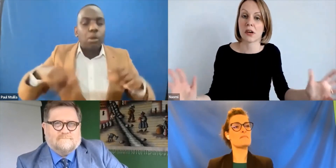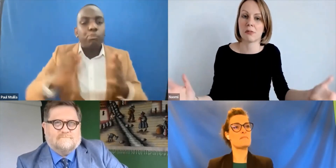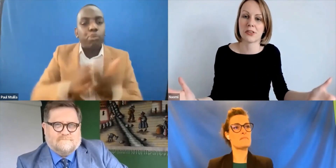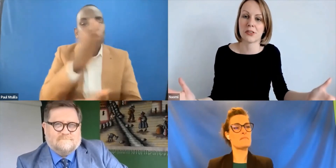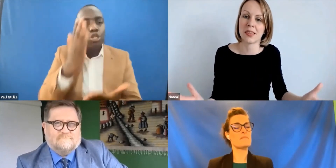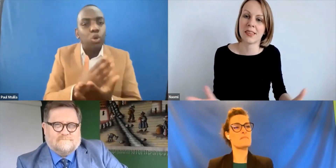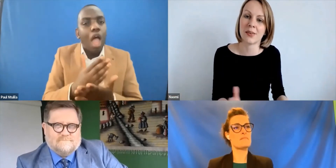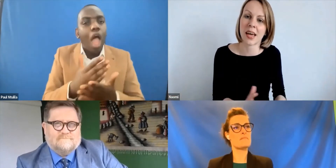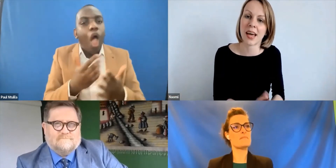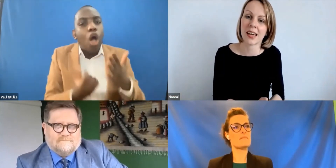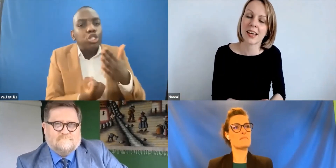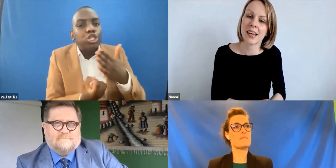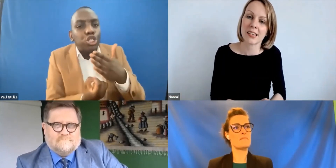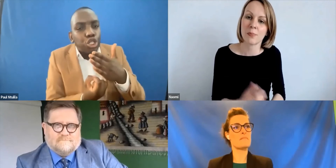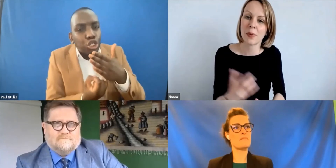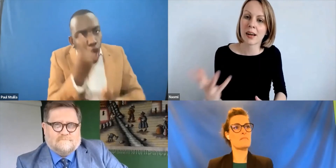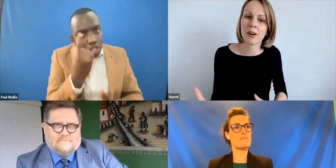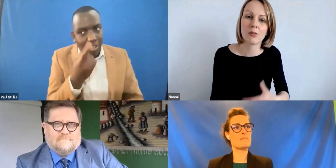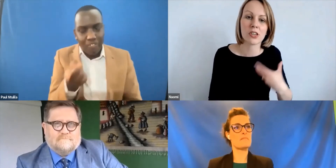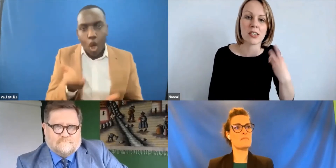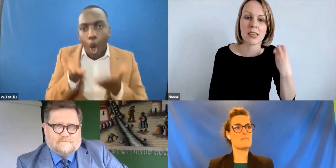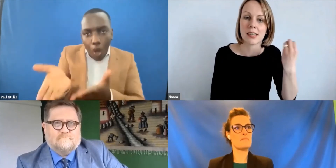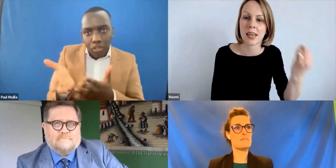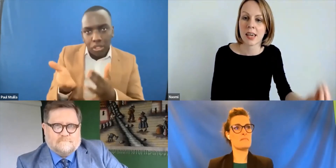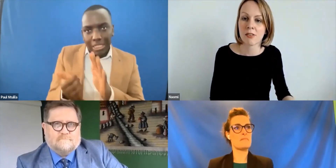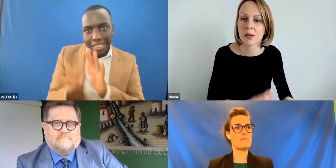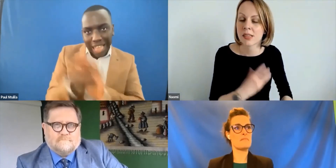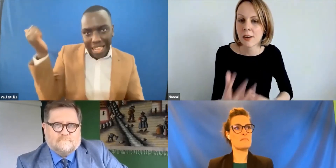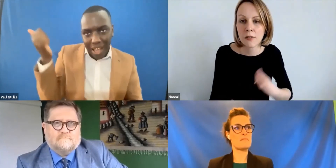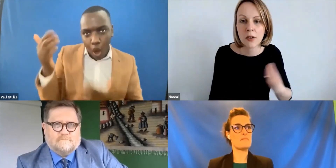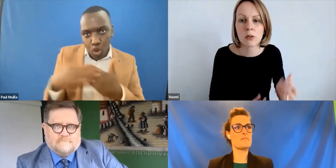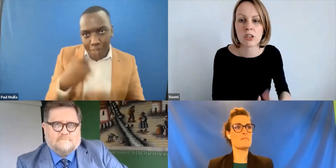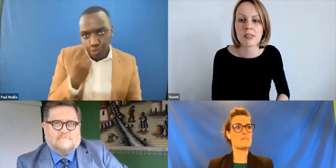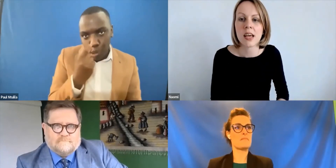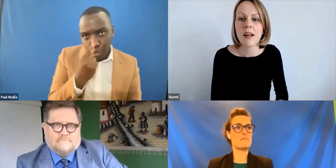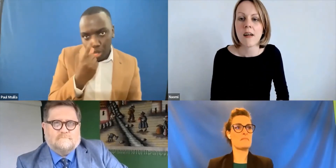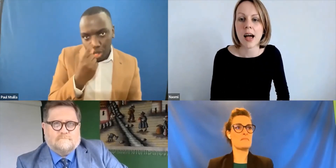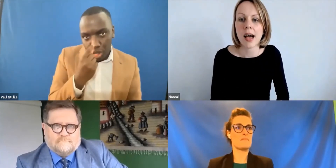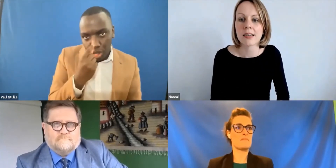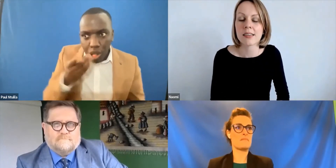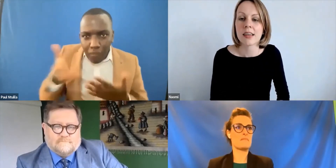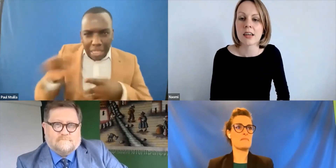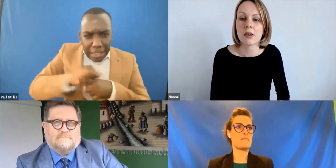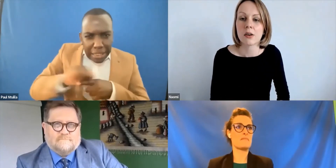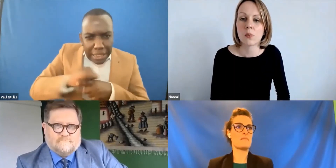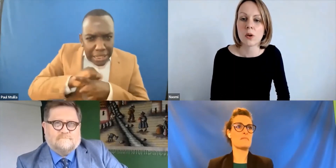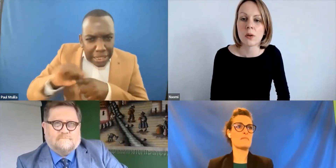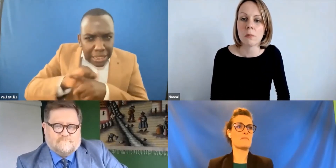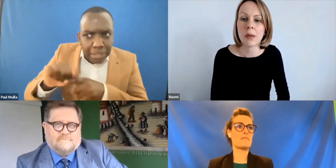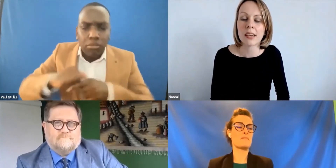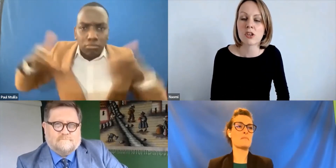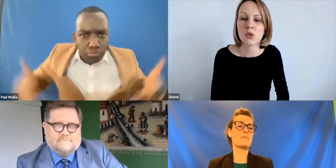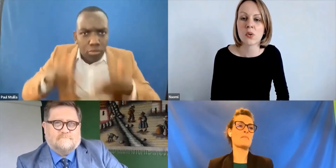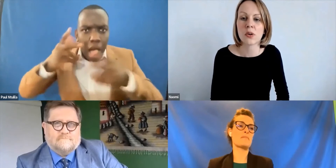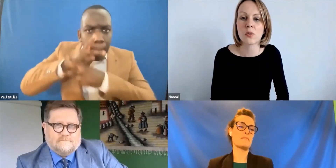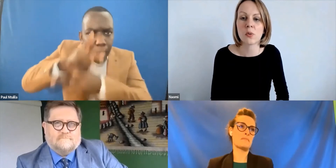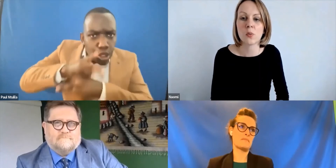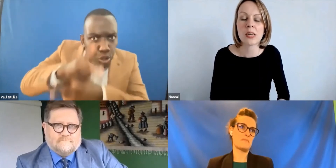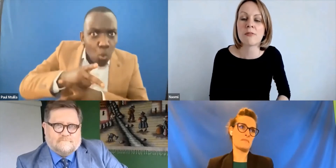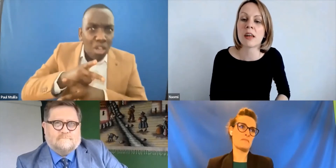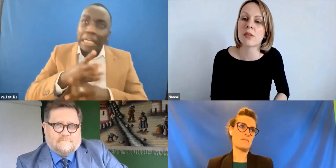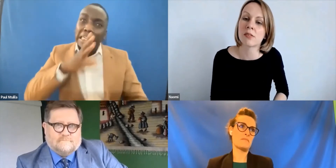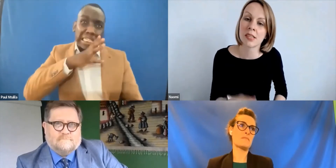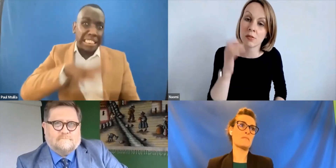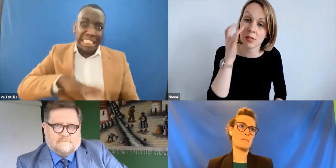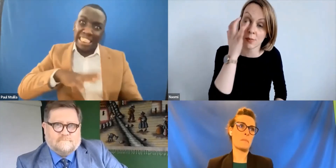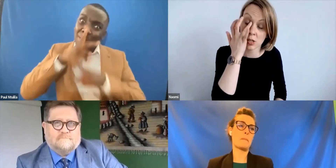of the cultures within the UK. It's the Black cultures, it's the hearing deaf cultures, and making sure that we